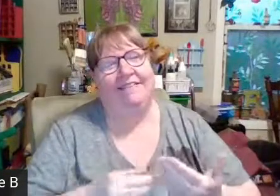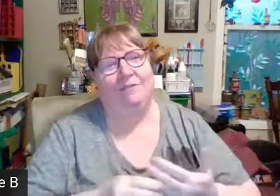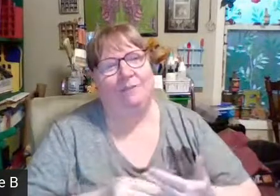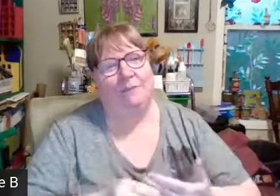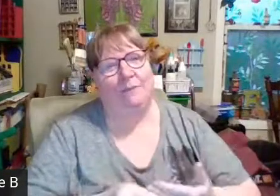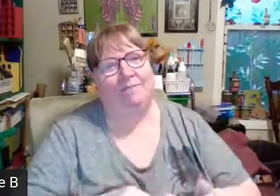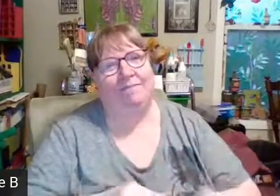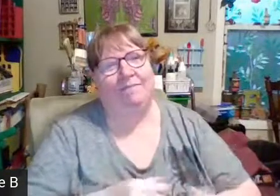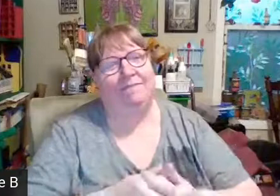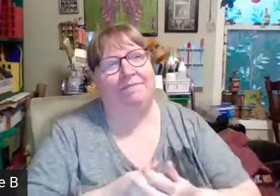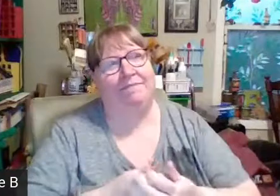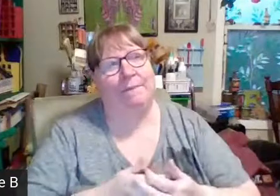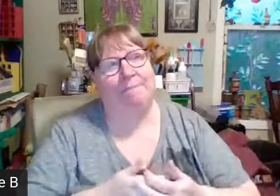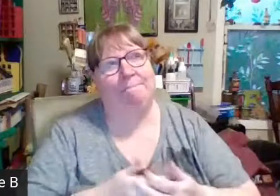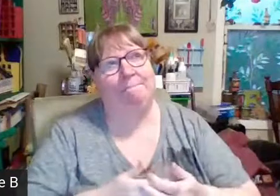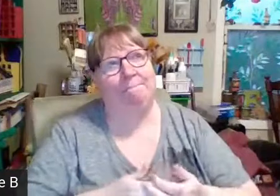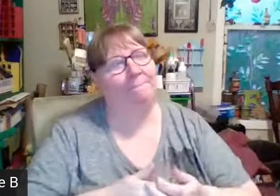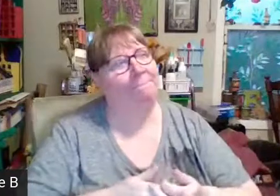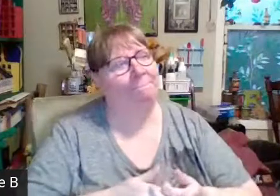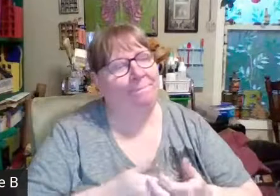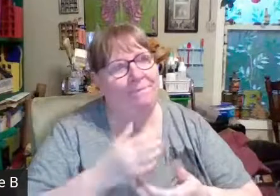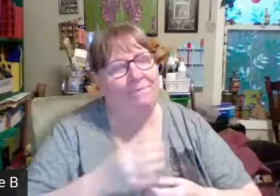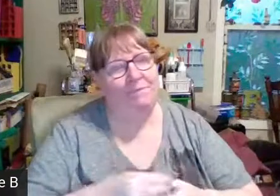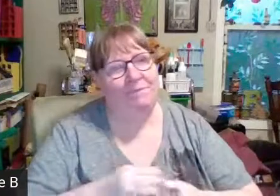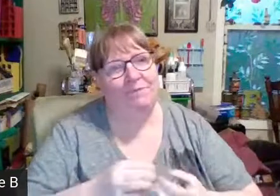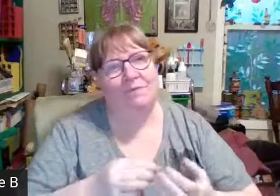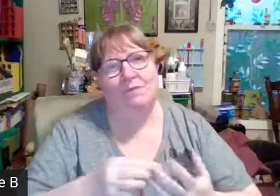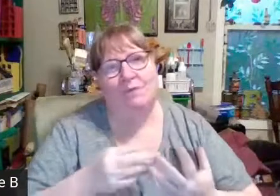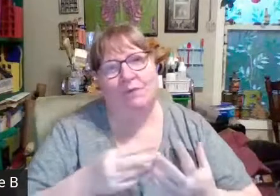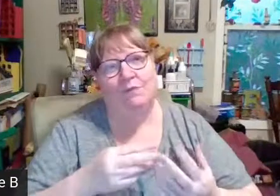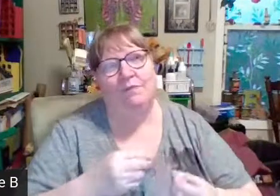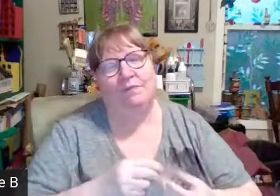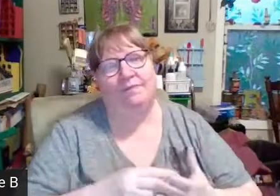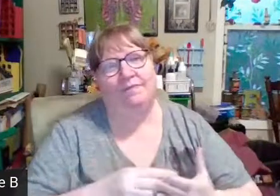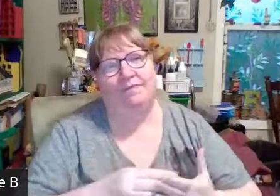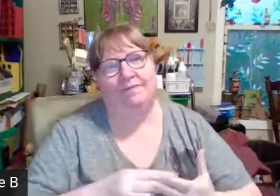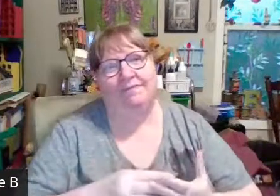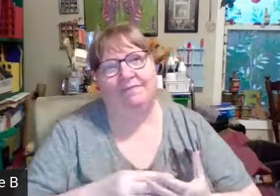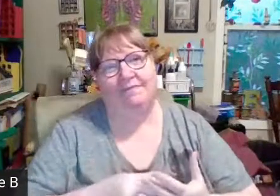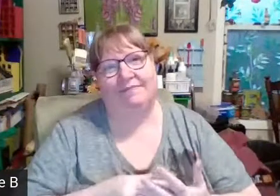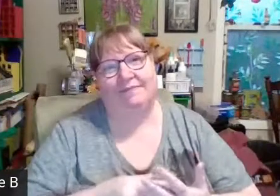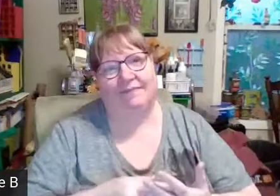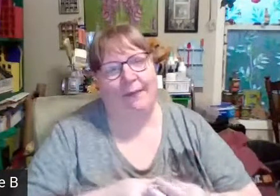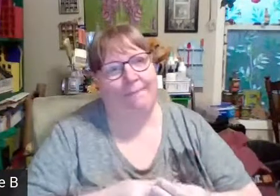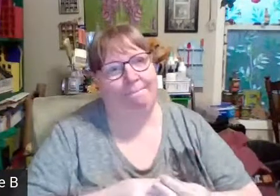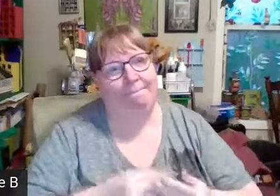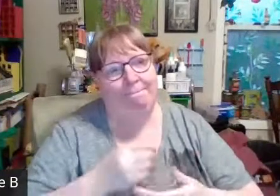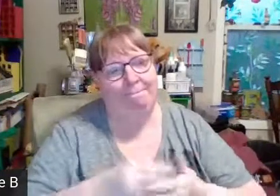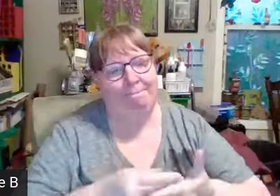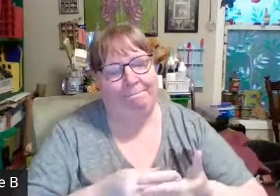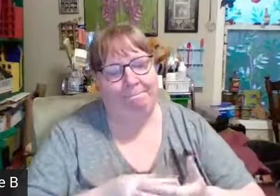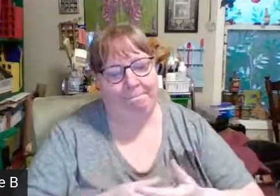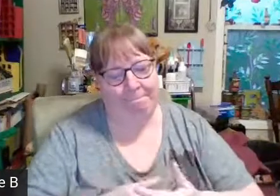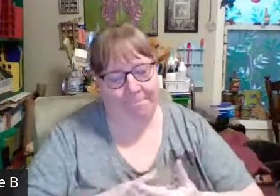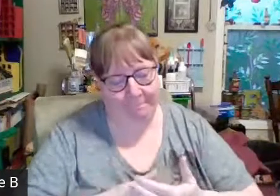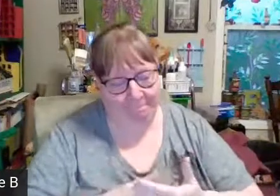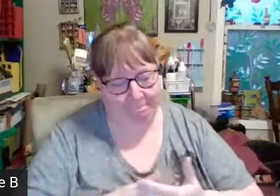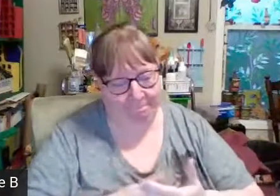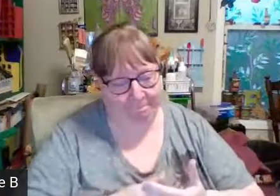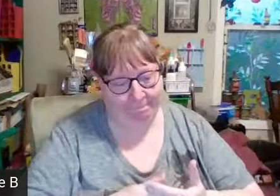talking about. I don't remember. But a $20 product, I've got a budget $1,500 on top of normal expenses if I ship it direct from Amazon.